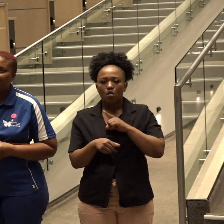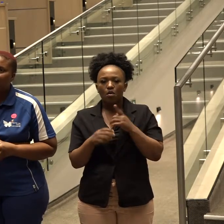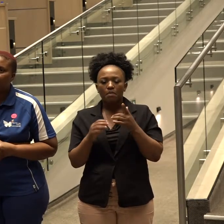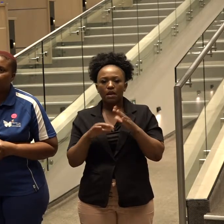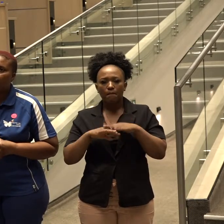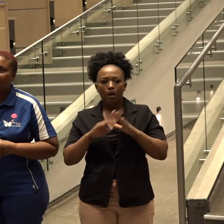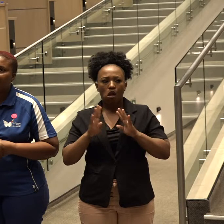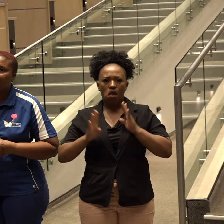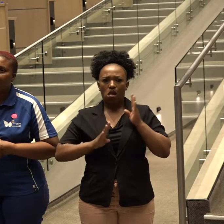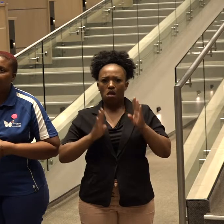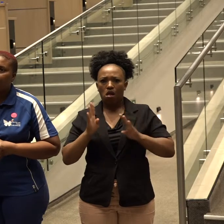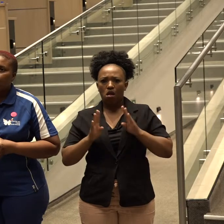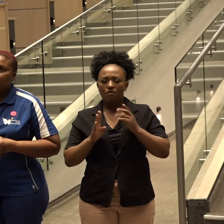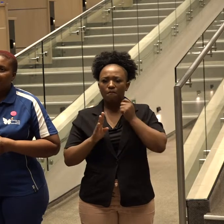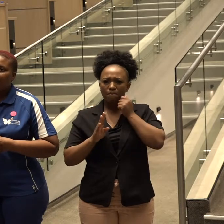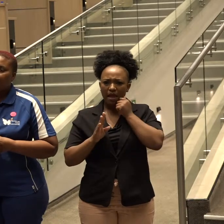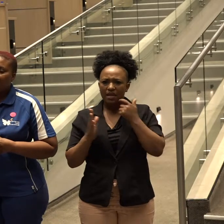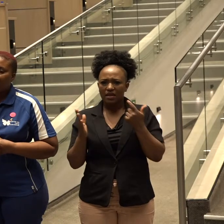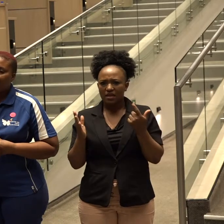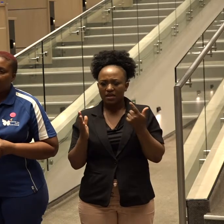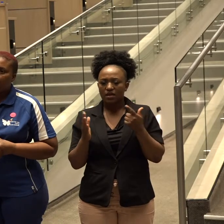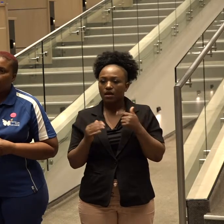frustration foreign